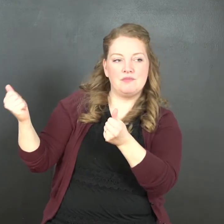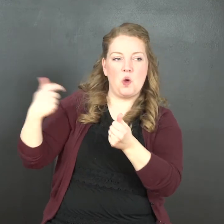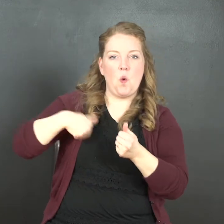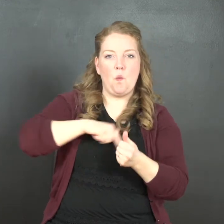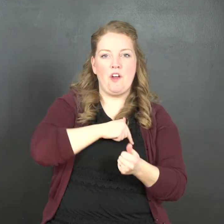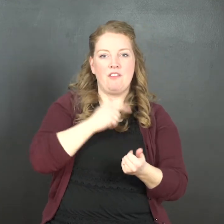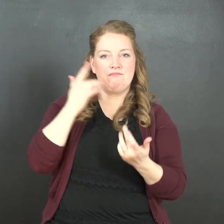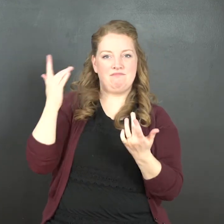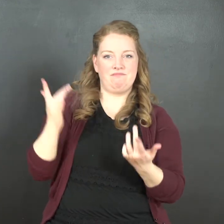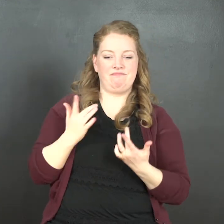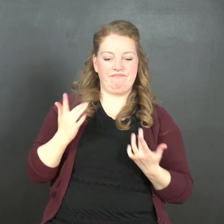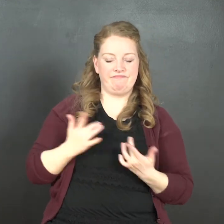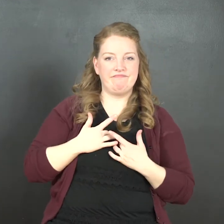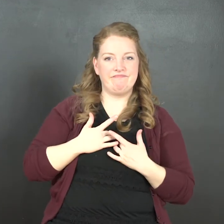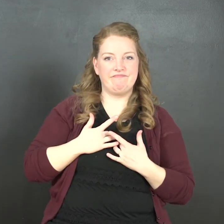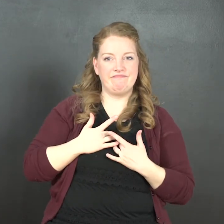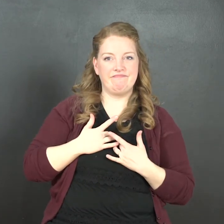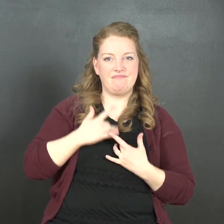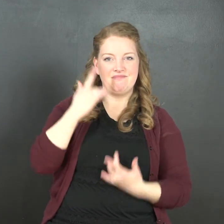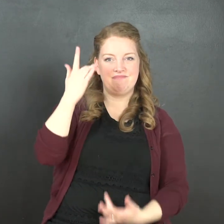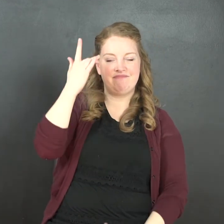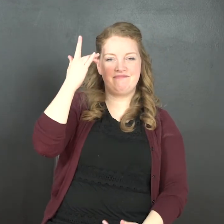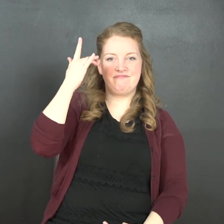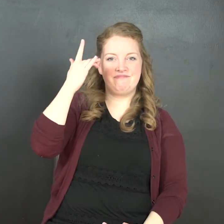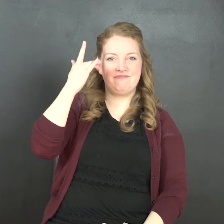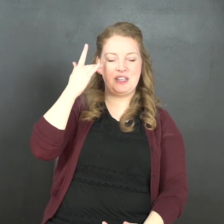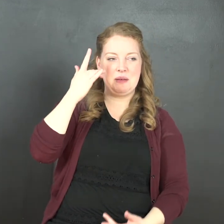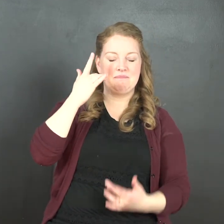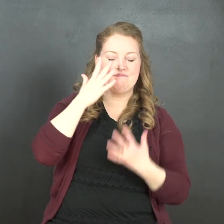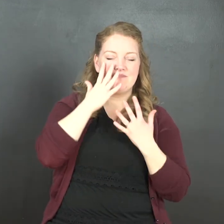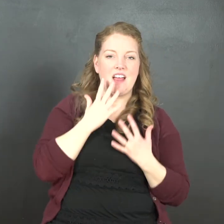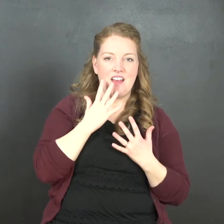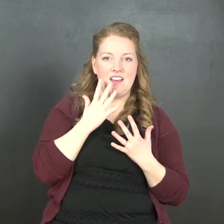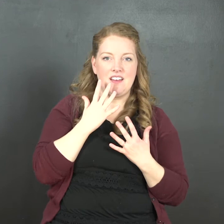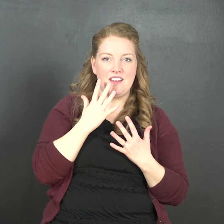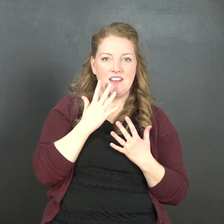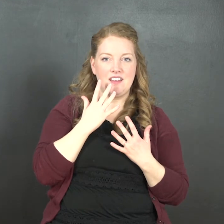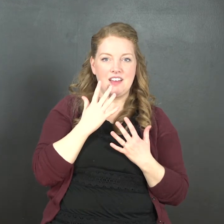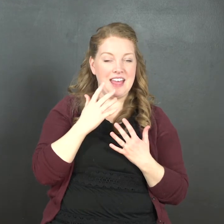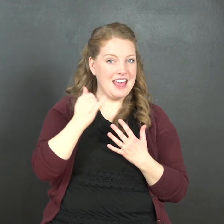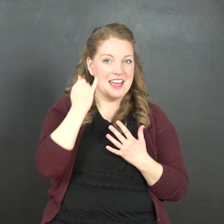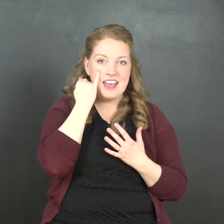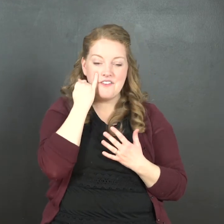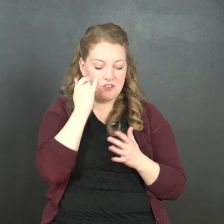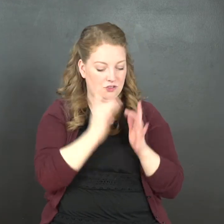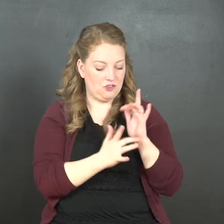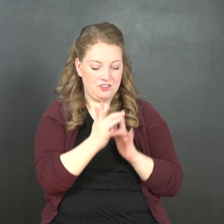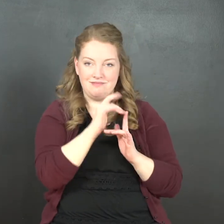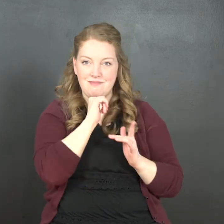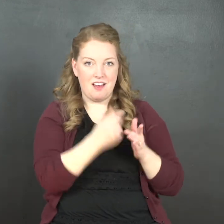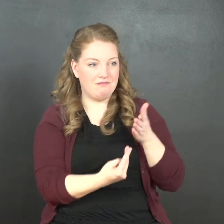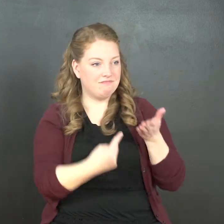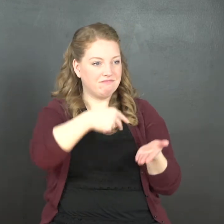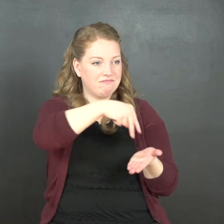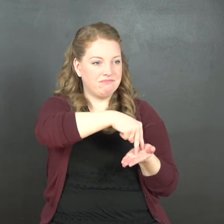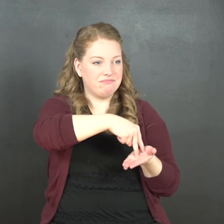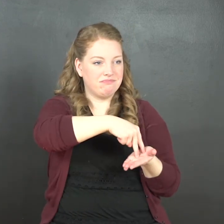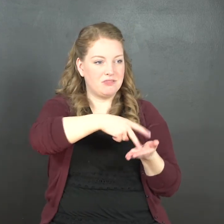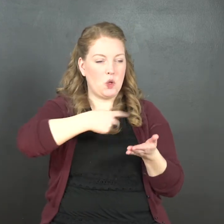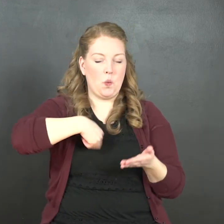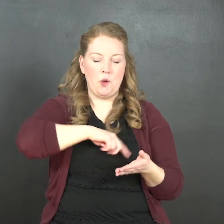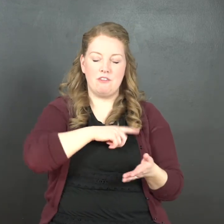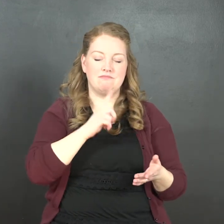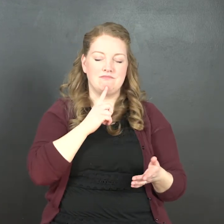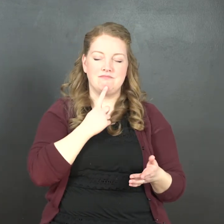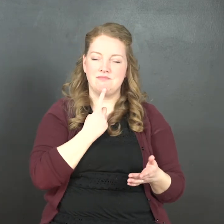no Easter Sunday, if there is no resurrection of Jesus Christ, then Paul says we are of all people most to be pitied. The word is often translated